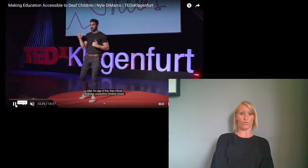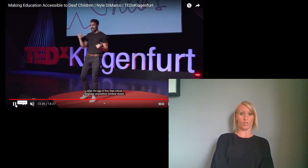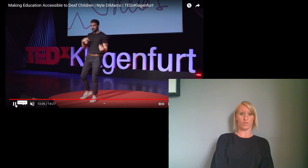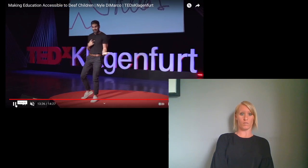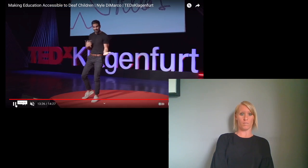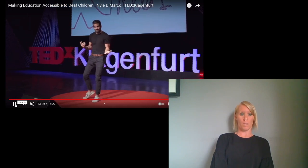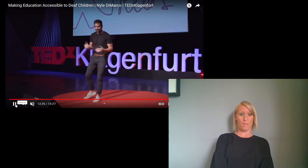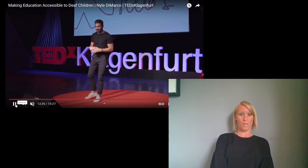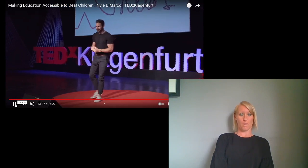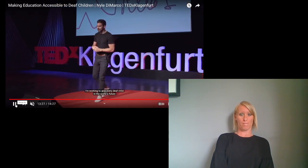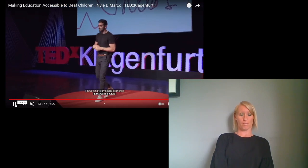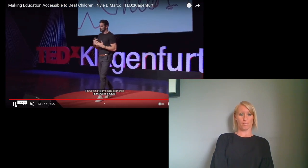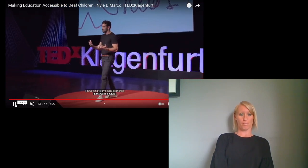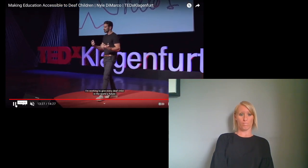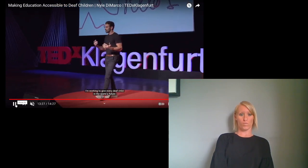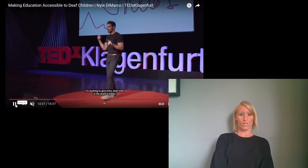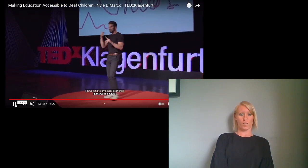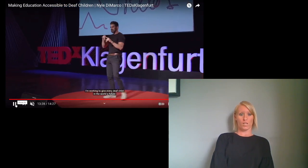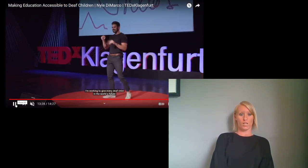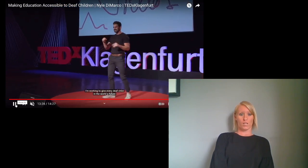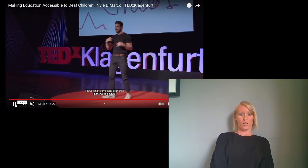window closes.